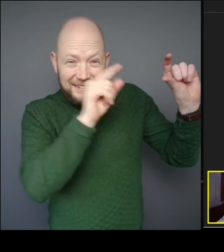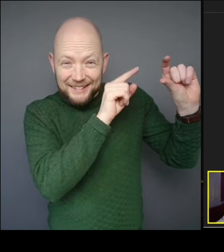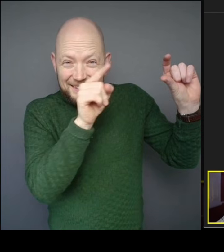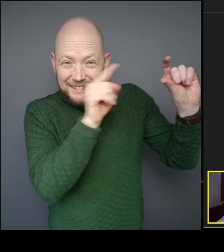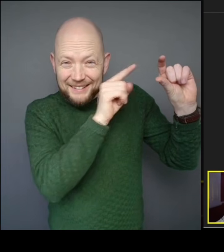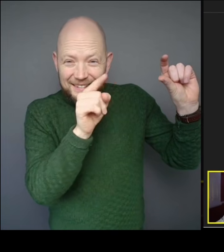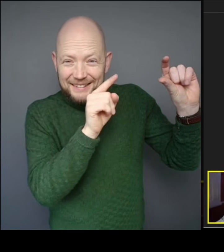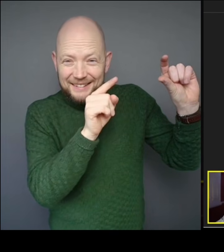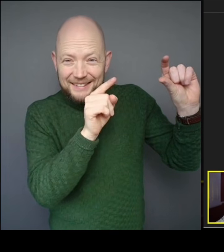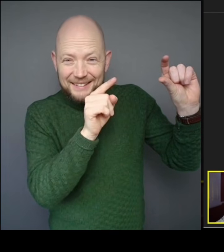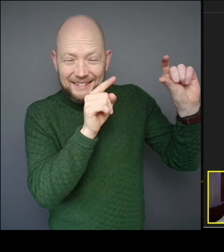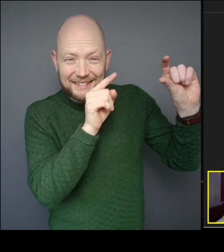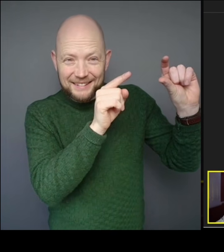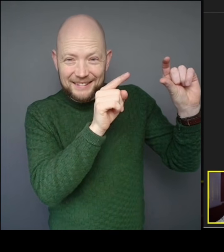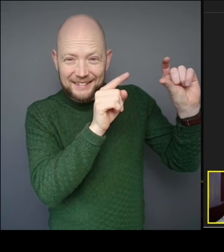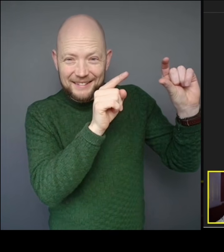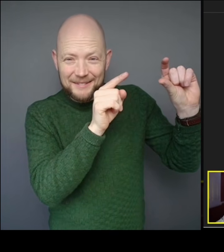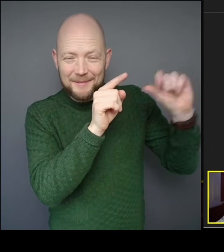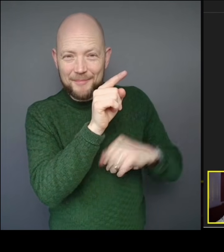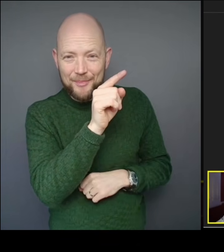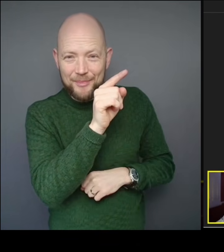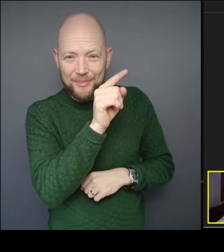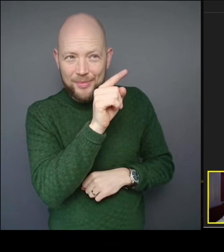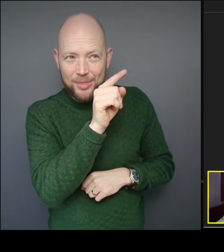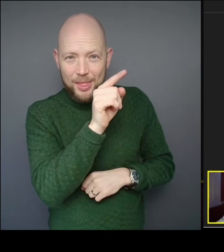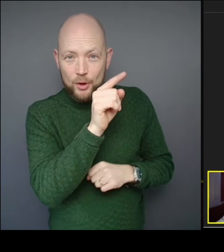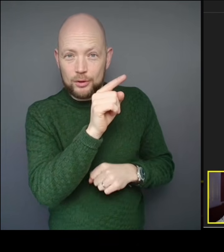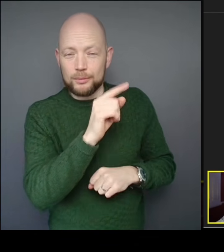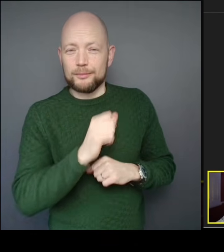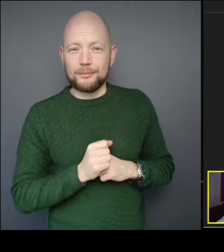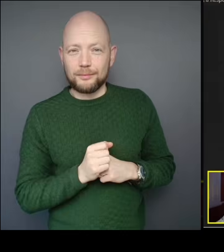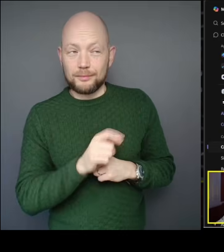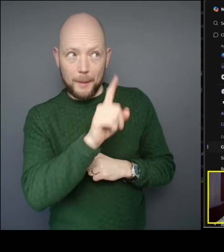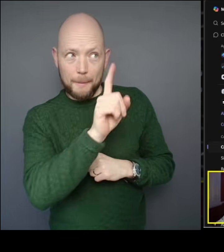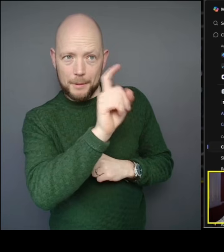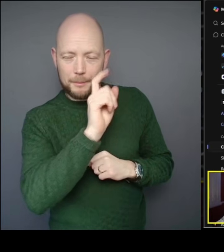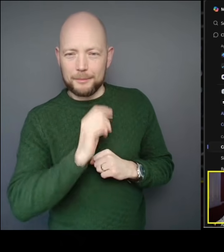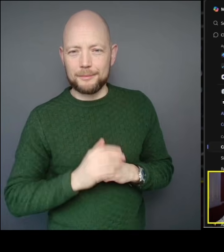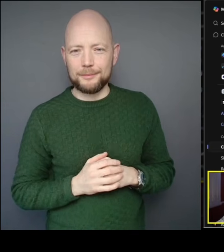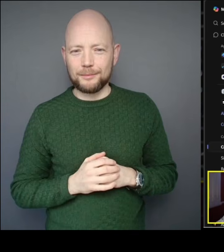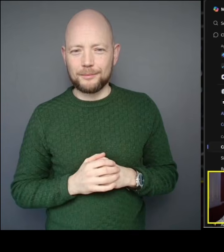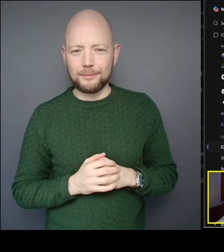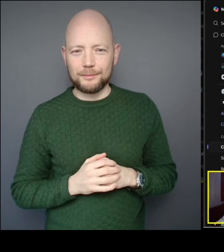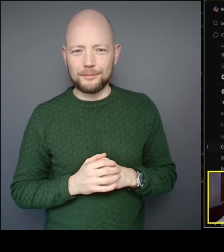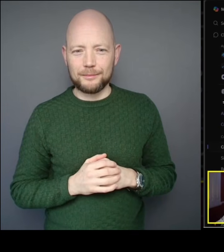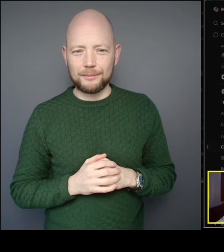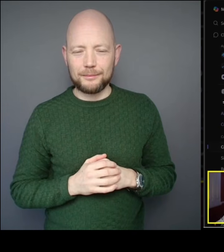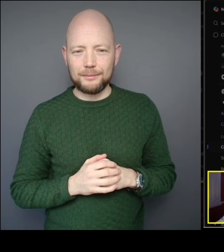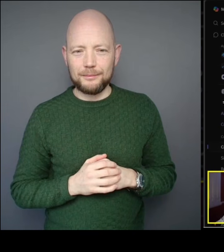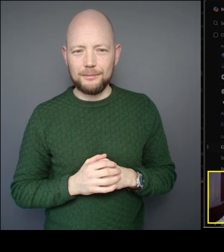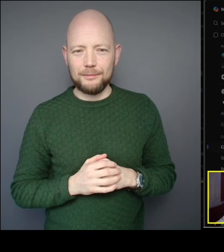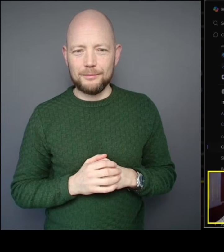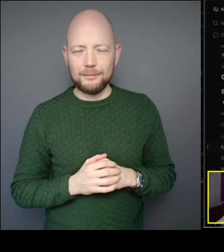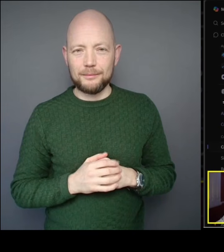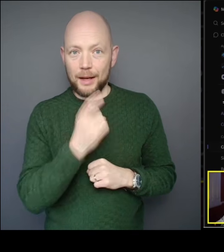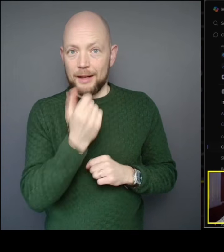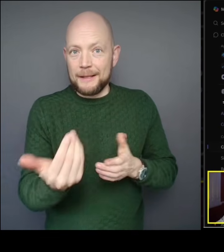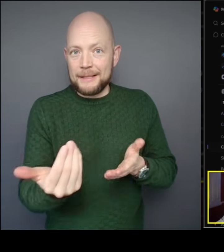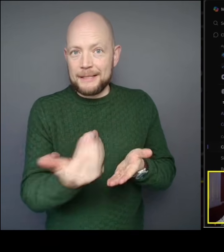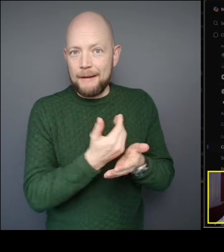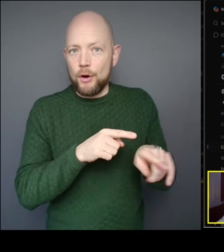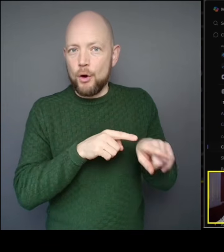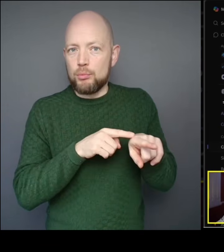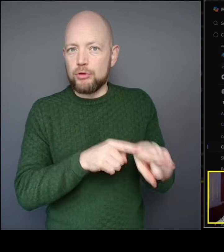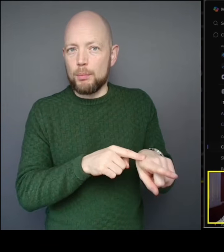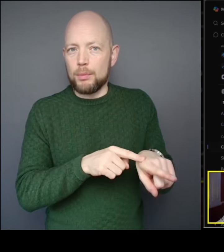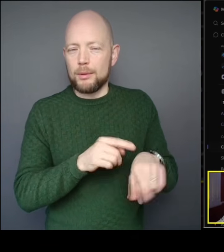different icons. It's this icon that I'm interested in, and I'm going to go ahead and select it. And basically, this allows me to